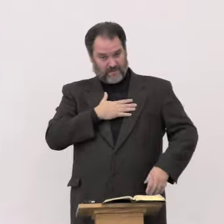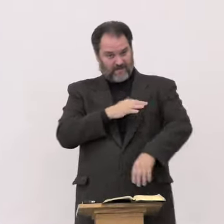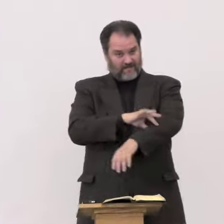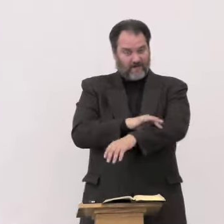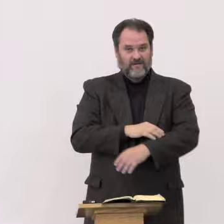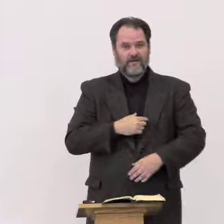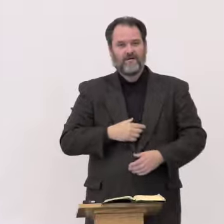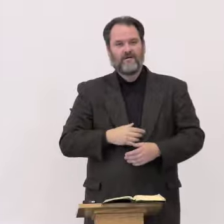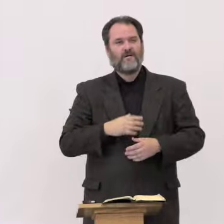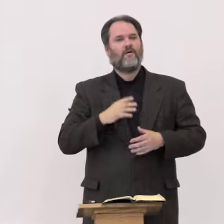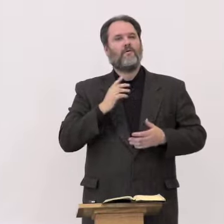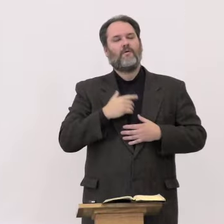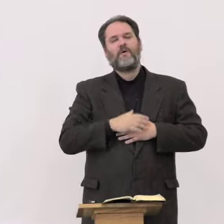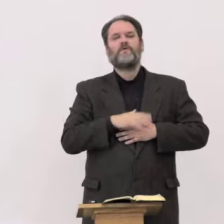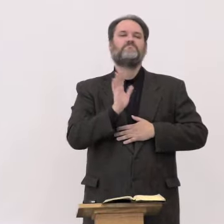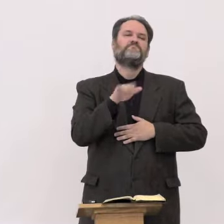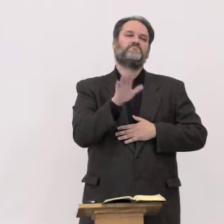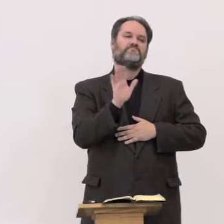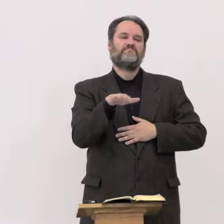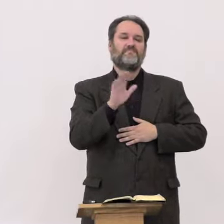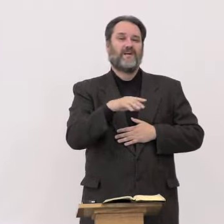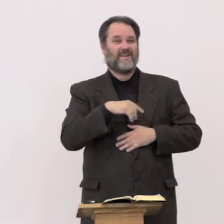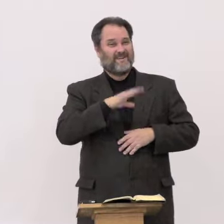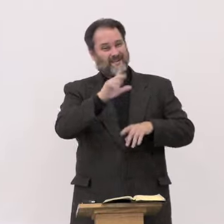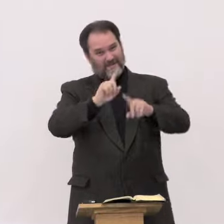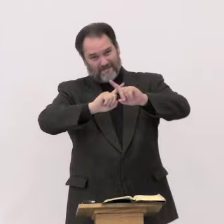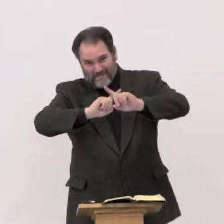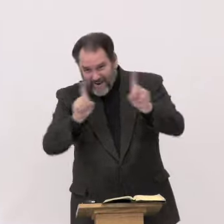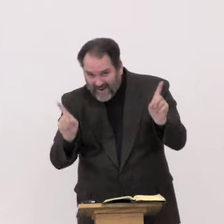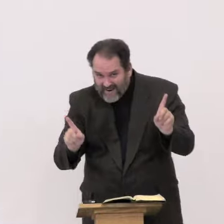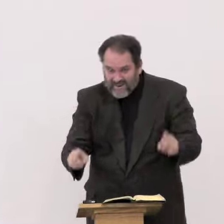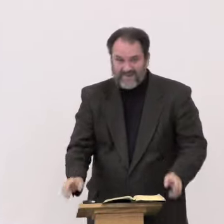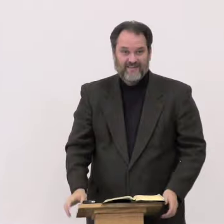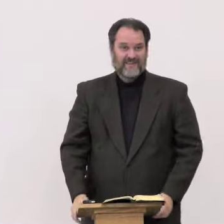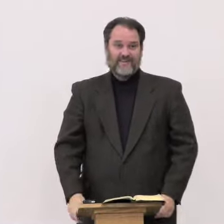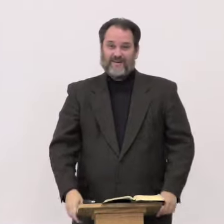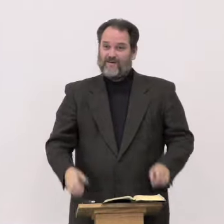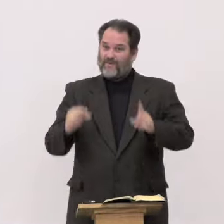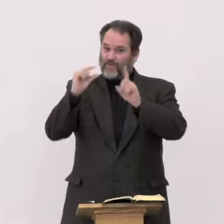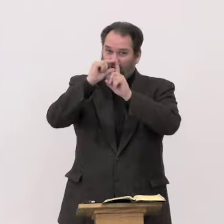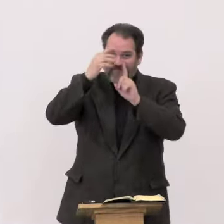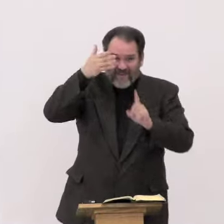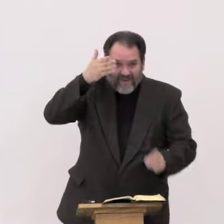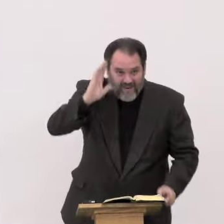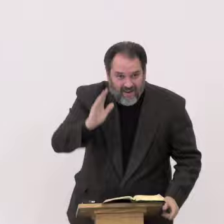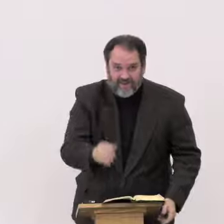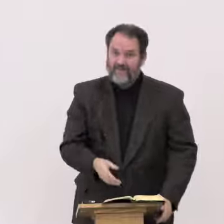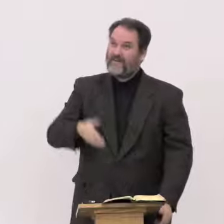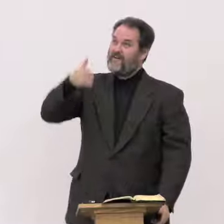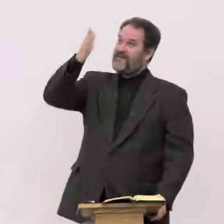I let them know. My flesh would say, no, just forget. But the Word of God